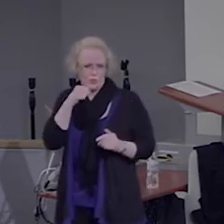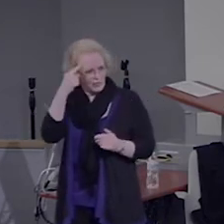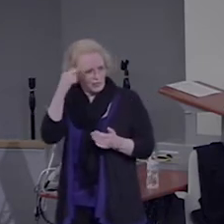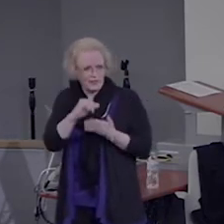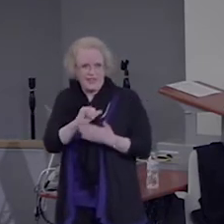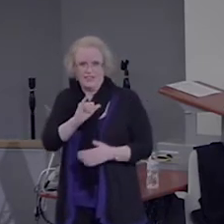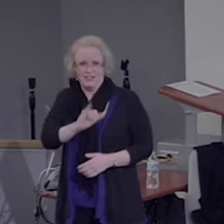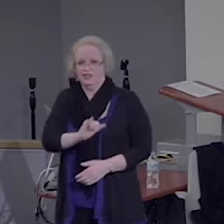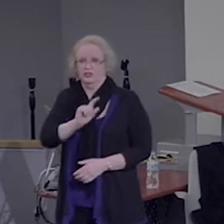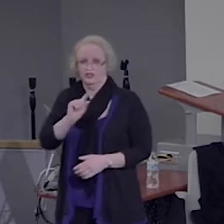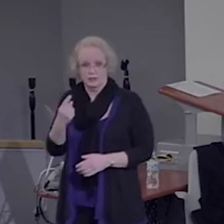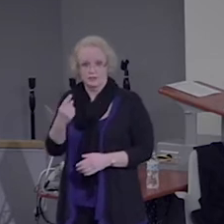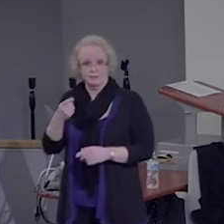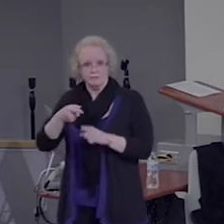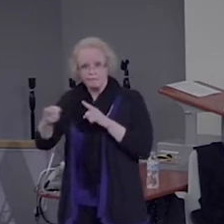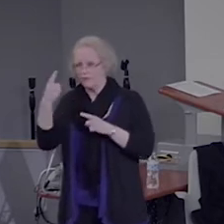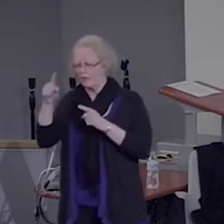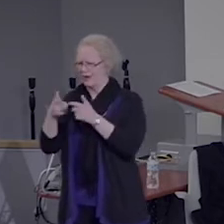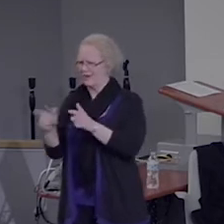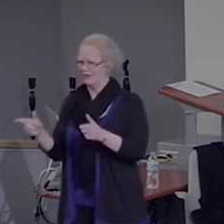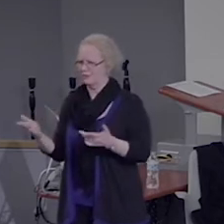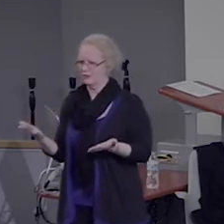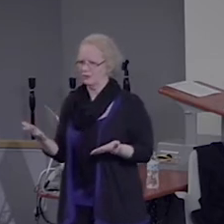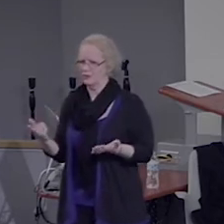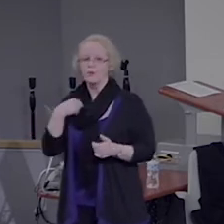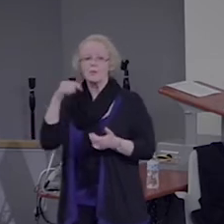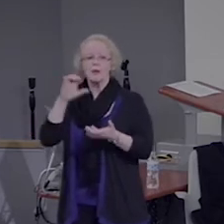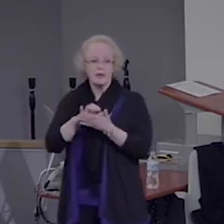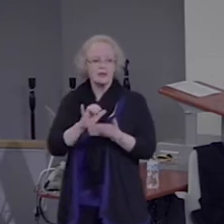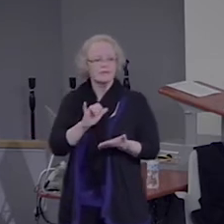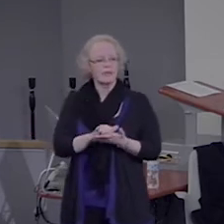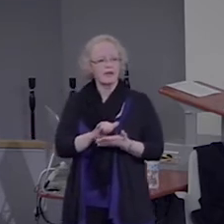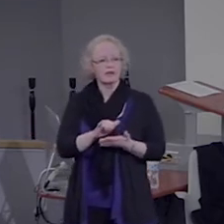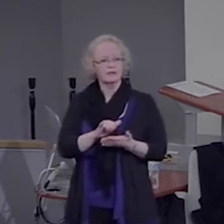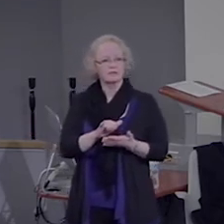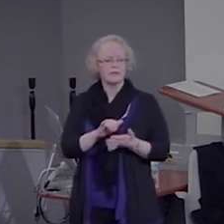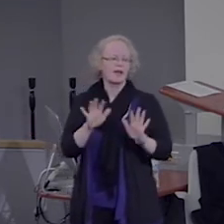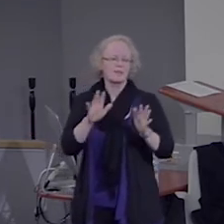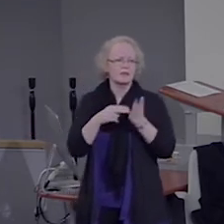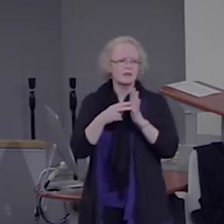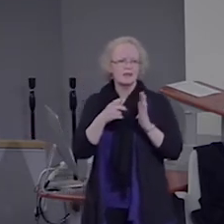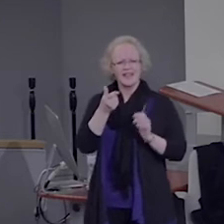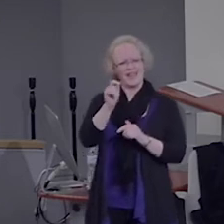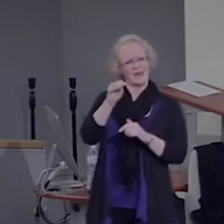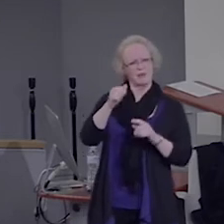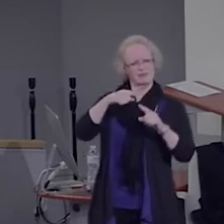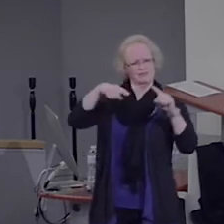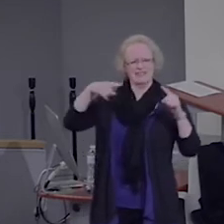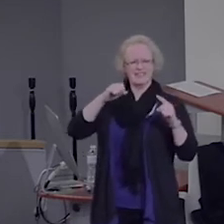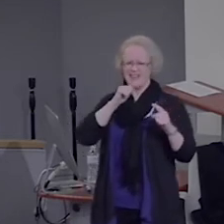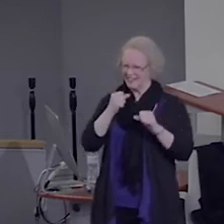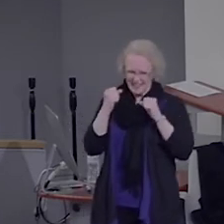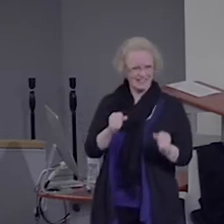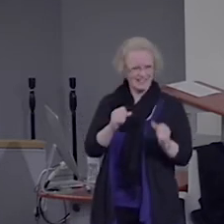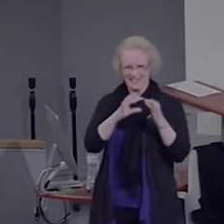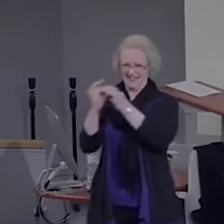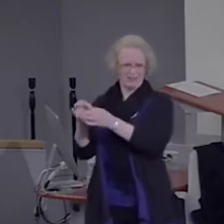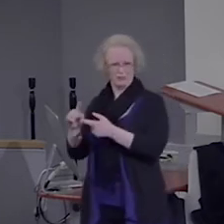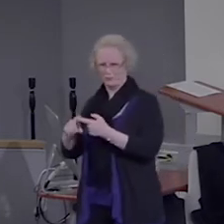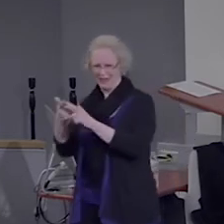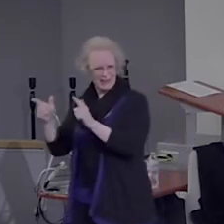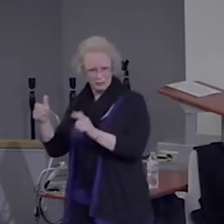a function of language we believe that the capacity or it's not tightly linked to language itself we believe